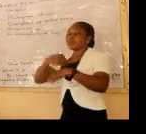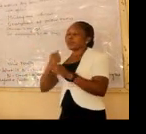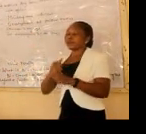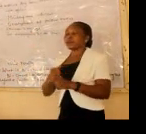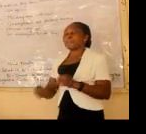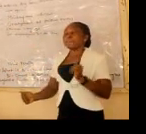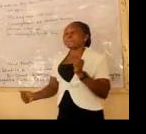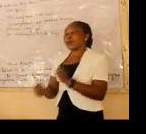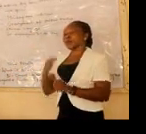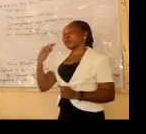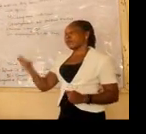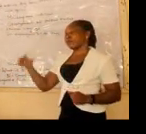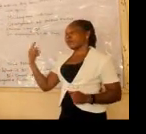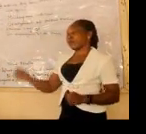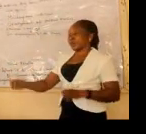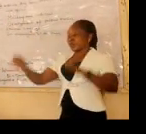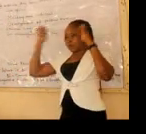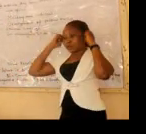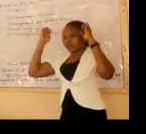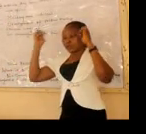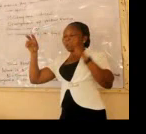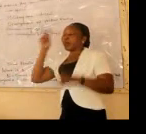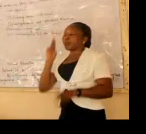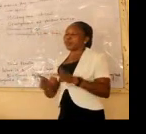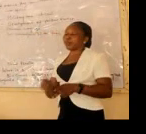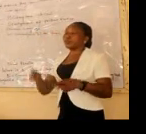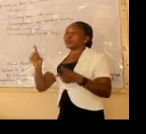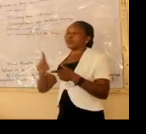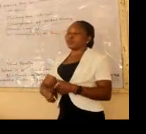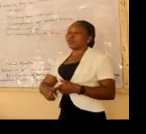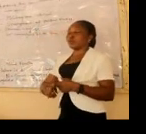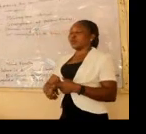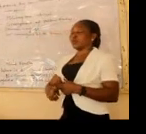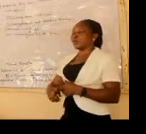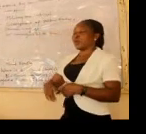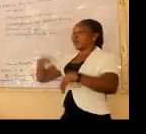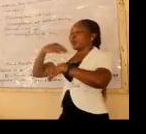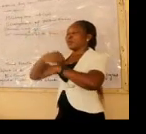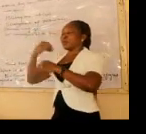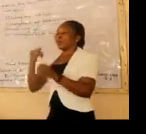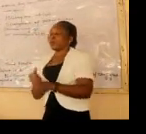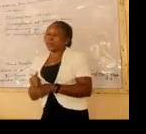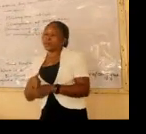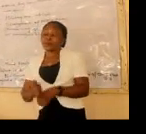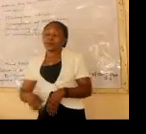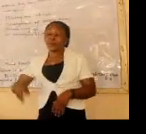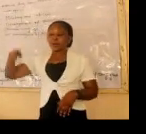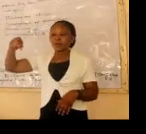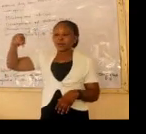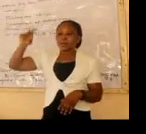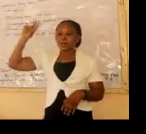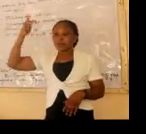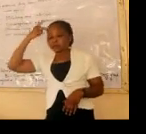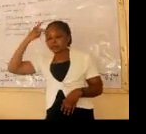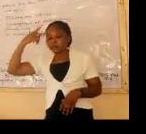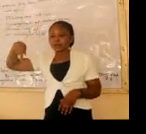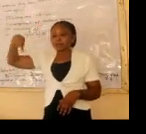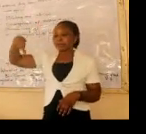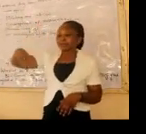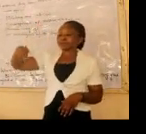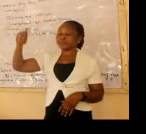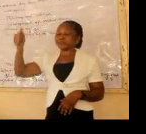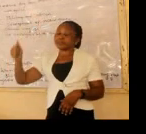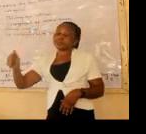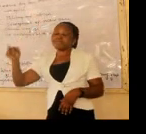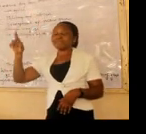elites to begin to form political parties to help to do what? To stop colonialism and struggle for what?